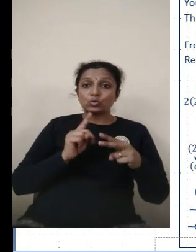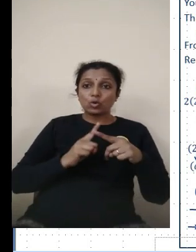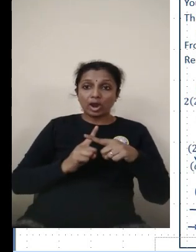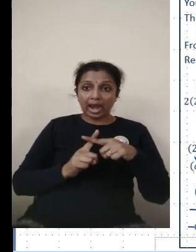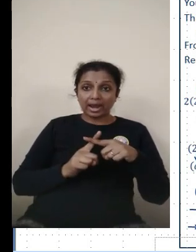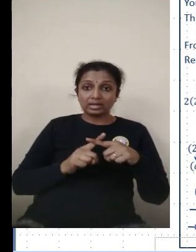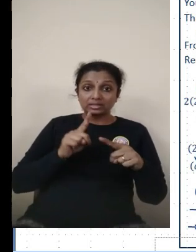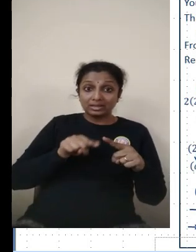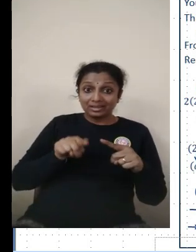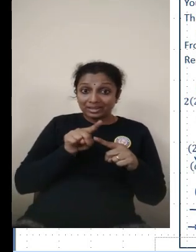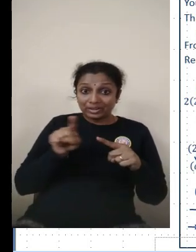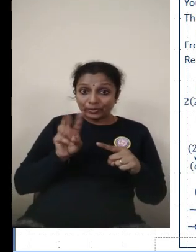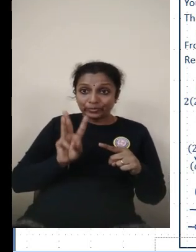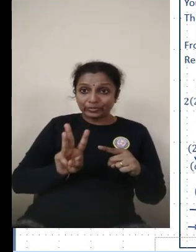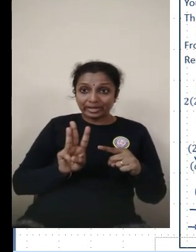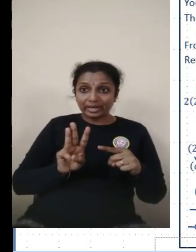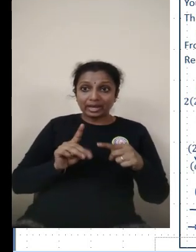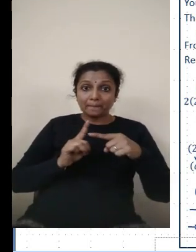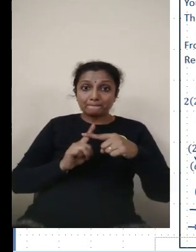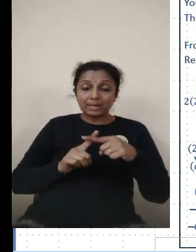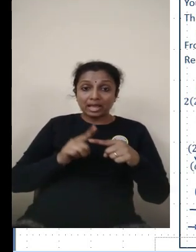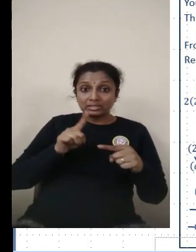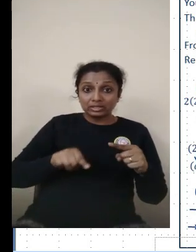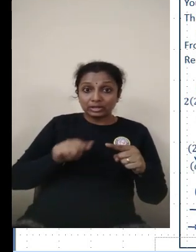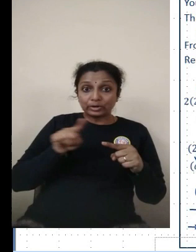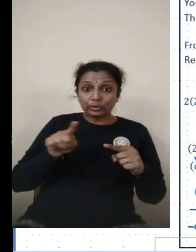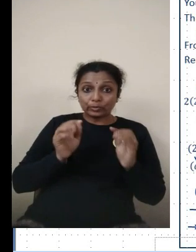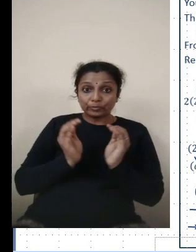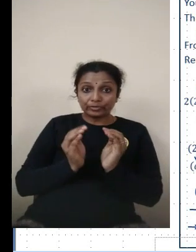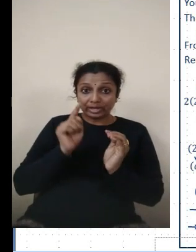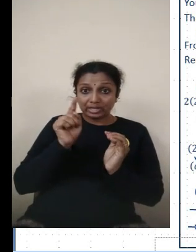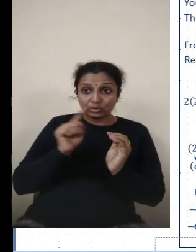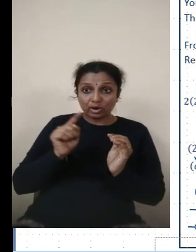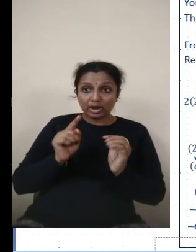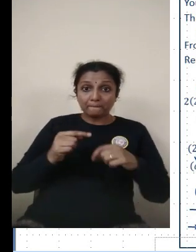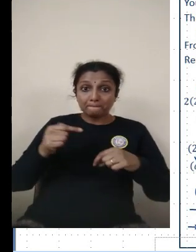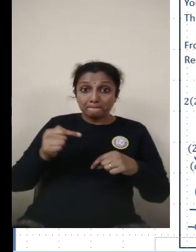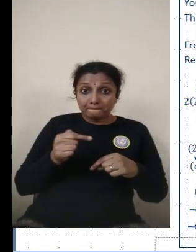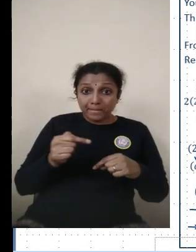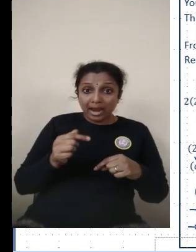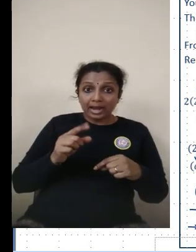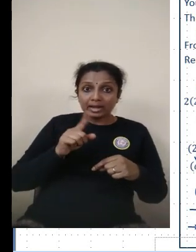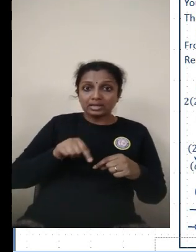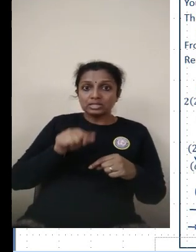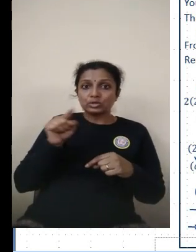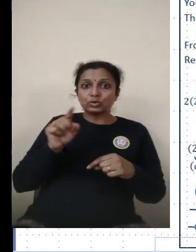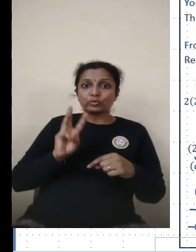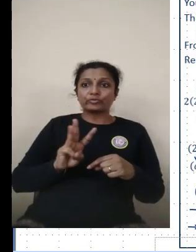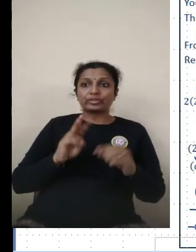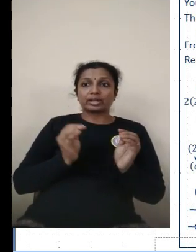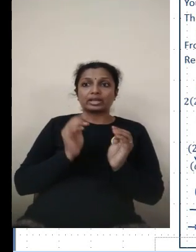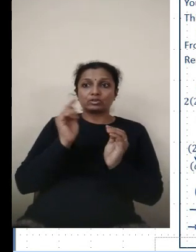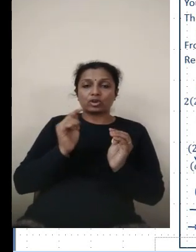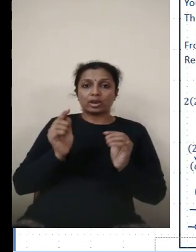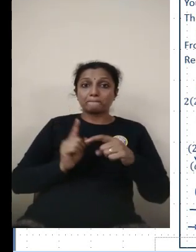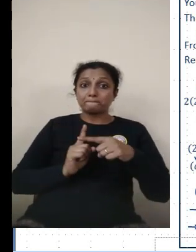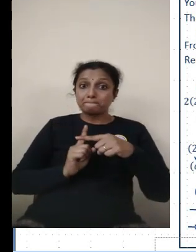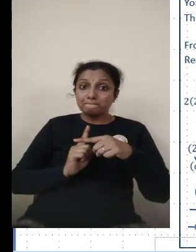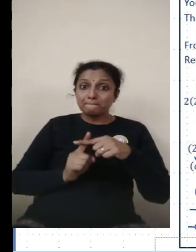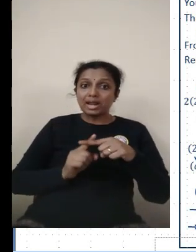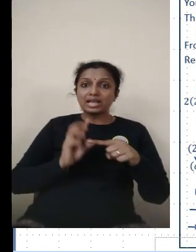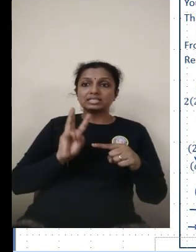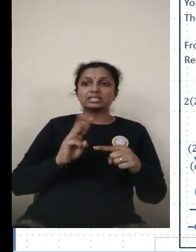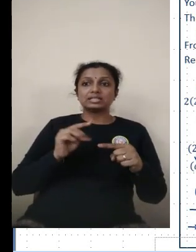format. And then, since you have added b squared, additionally root 3 whole squared, that is b term squared, you are